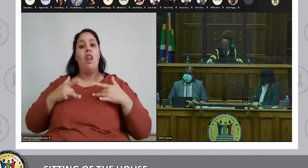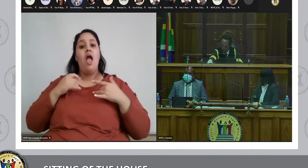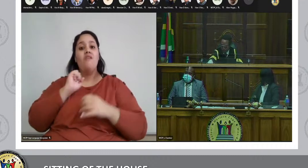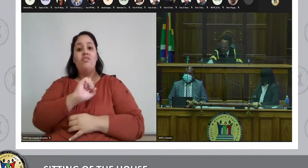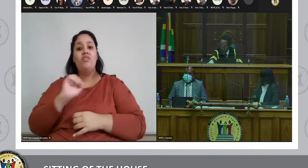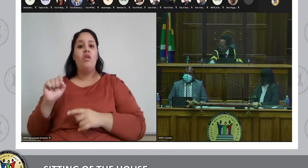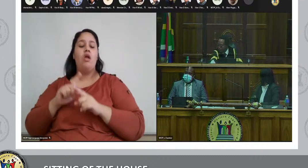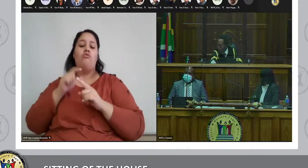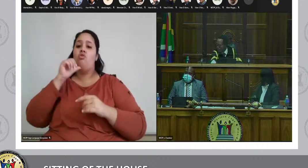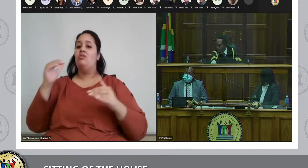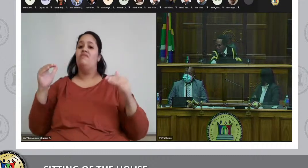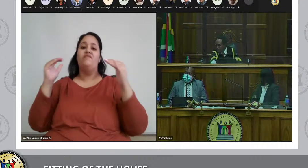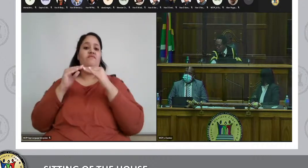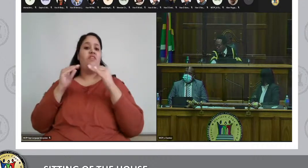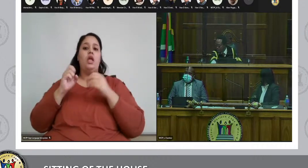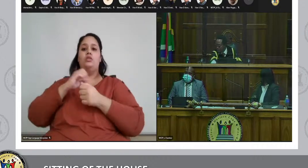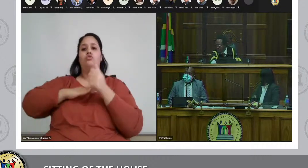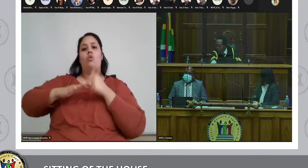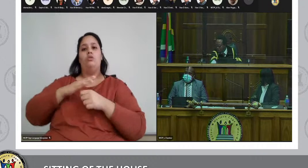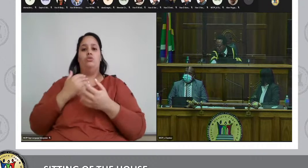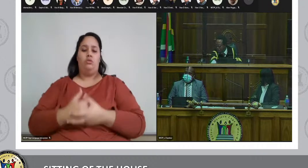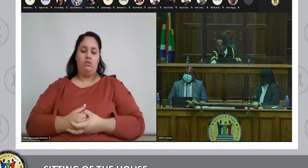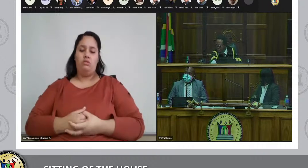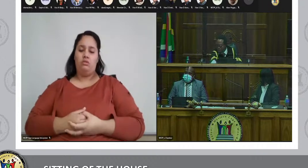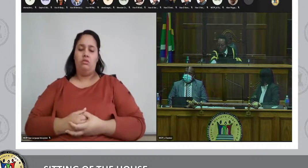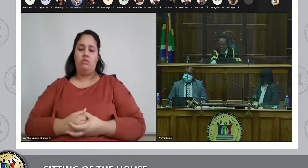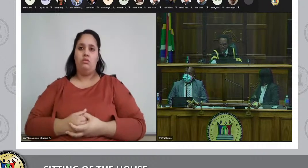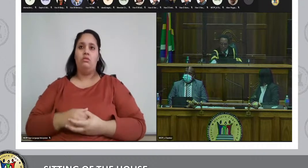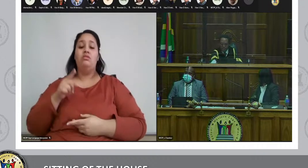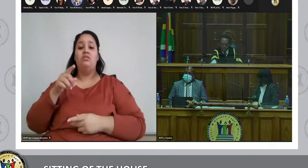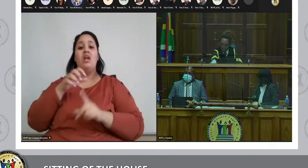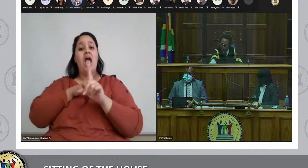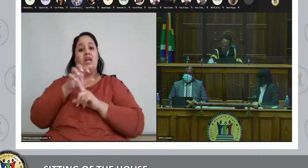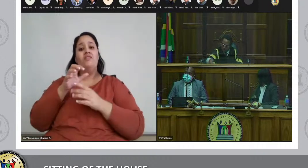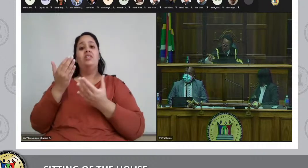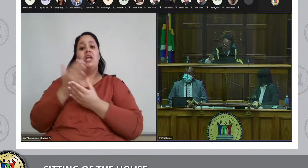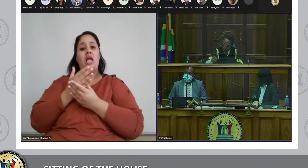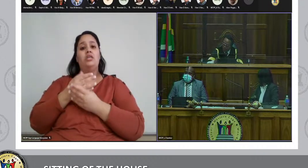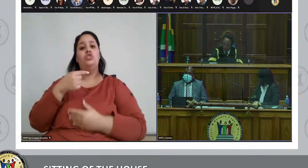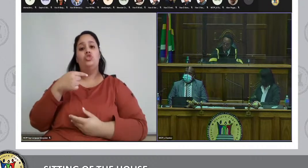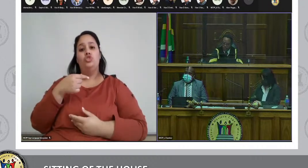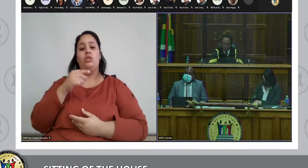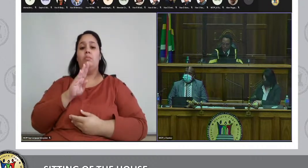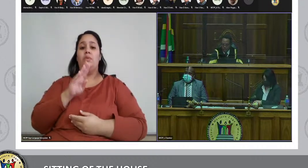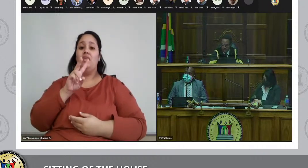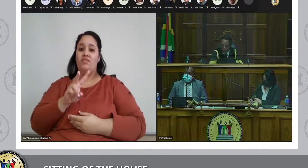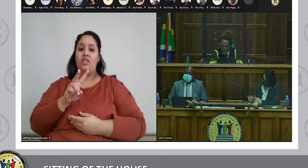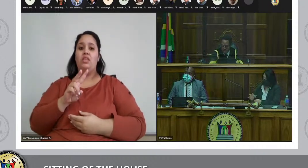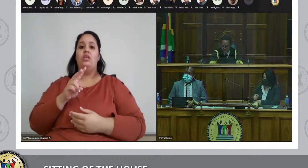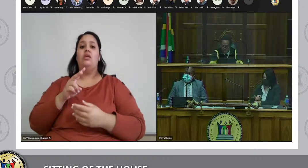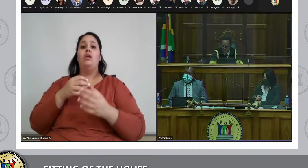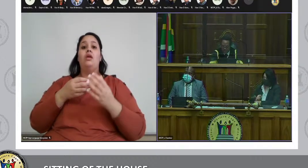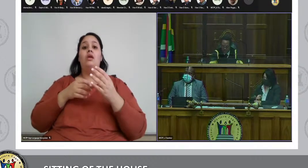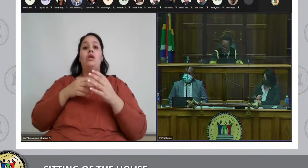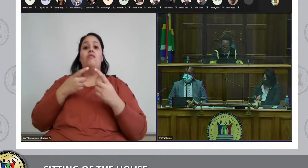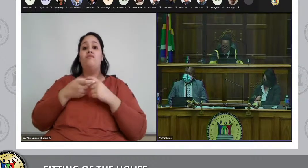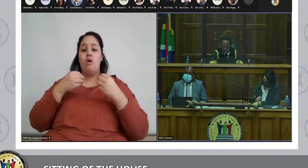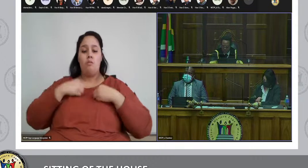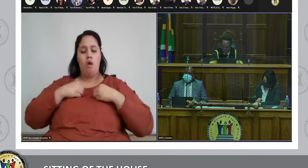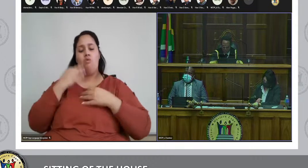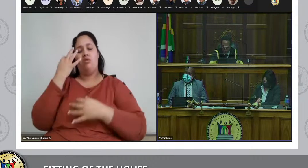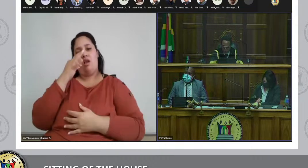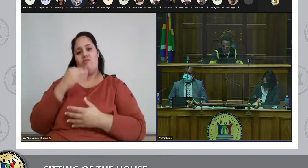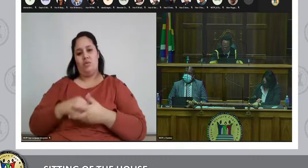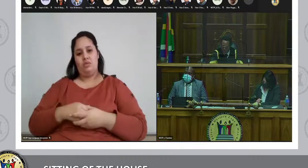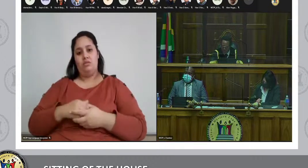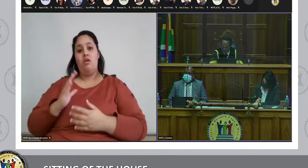of the situation they are in. This is an aggravated case of GBV, aggravated by our own government. The